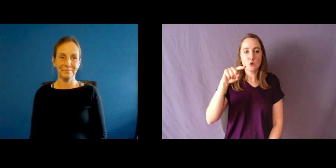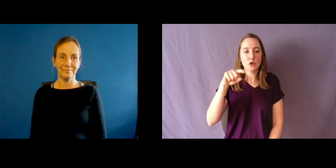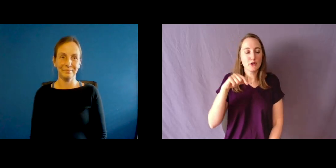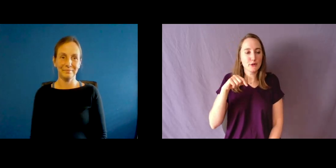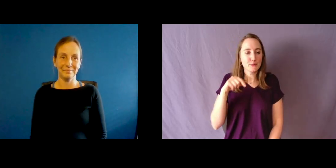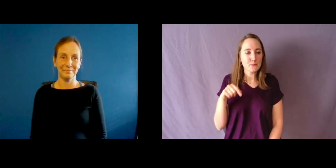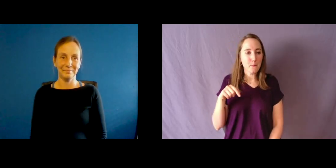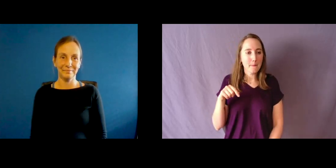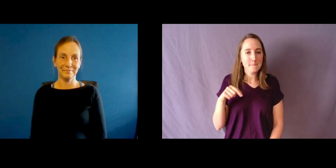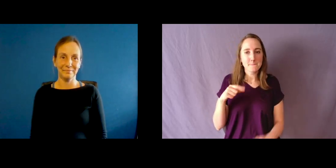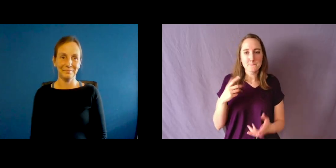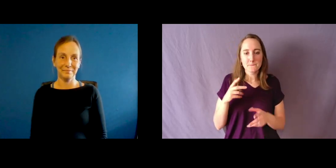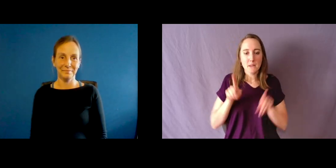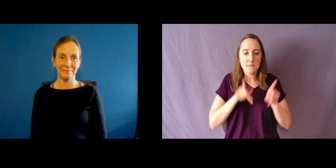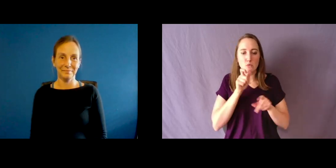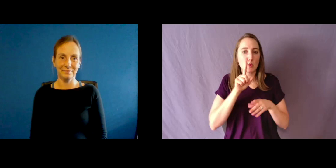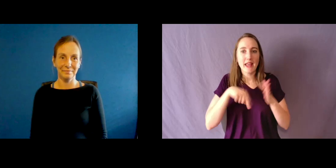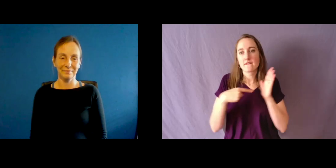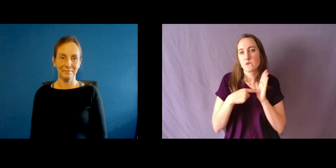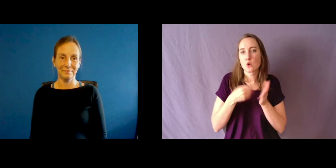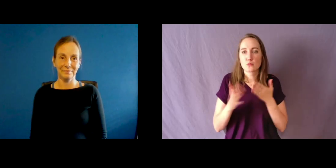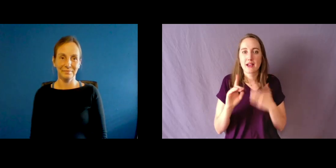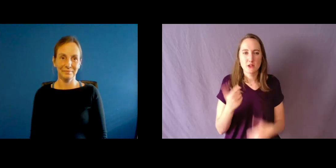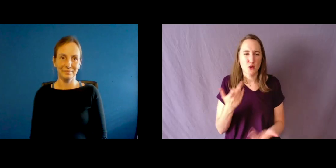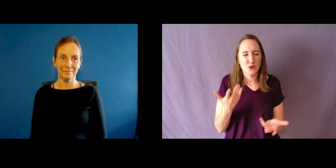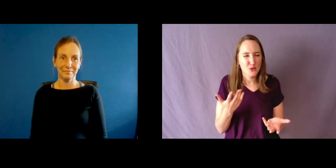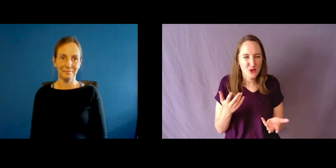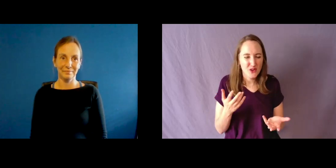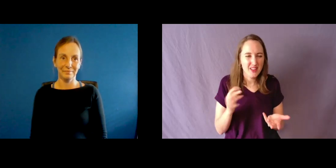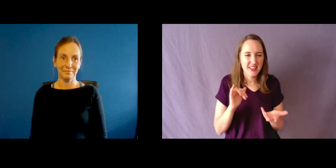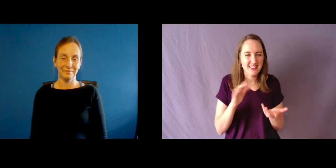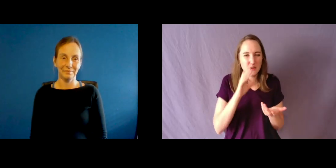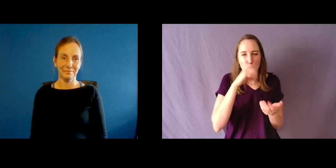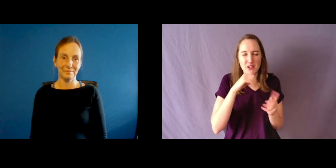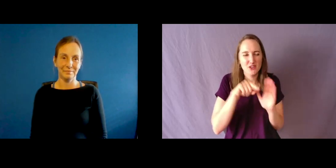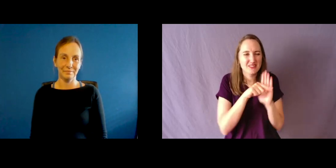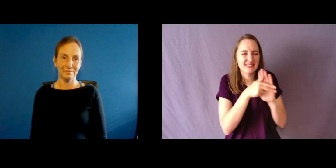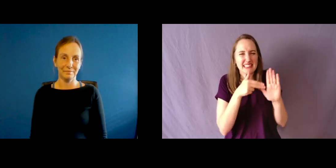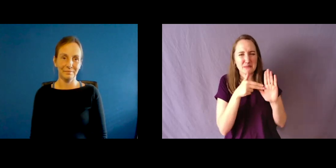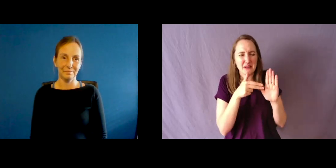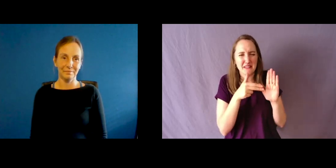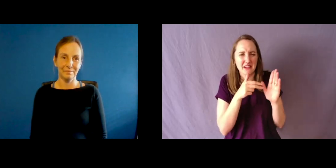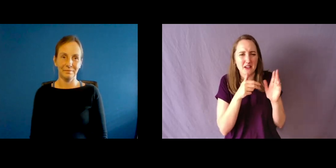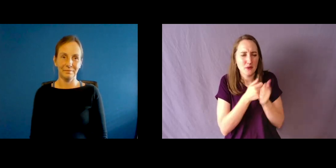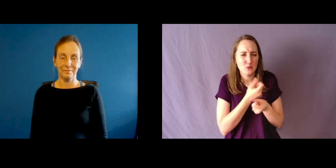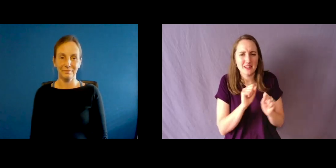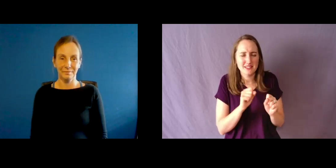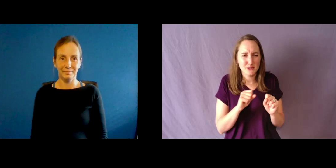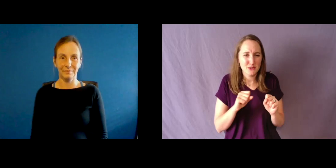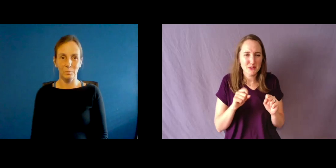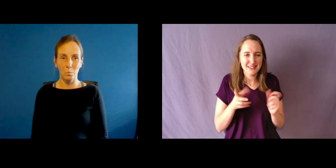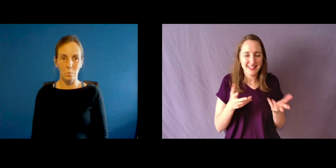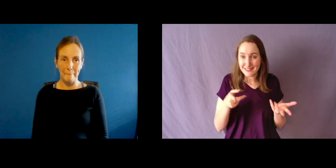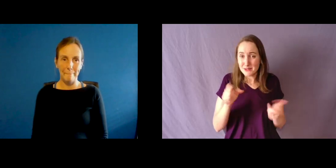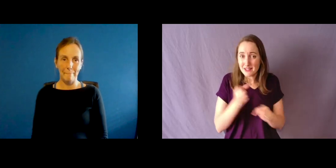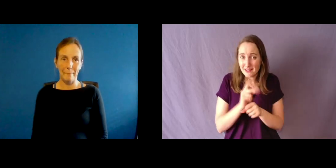hear, people who can't afford to buy a dog or something, like there's weird kind of stigmas against it. And you